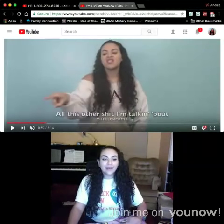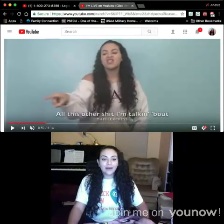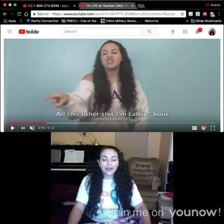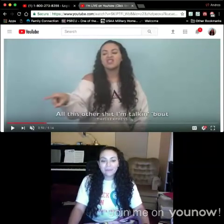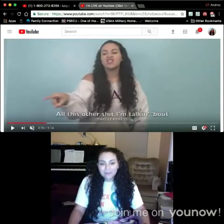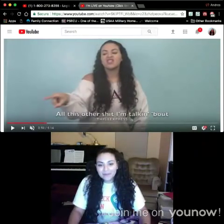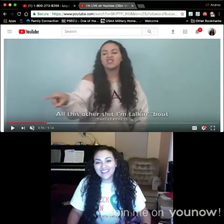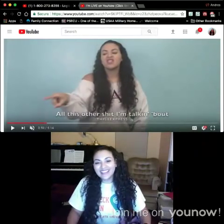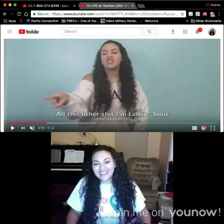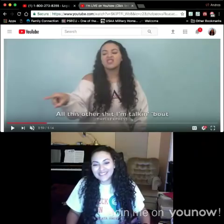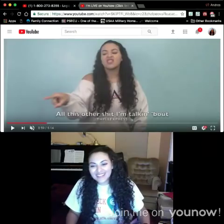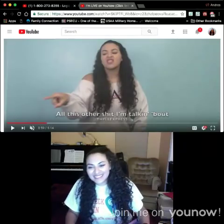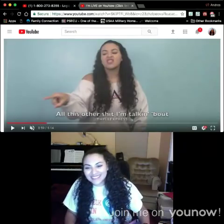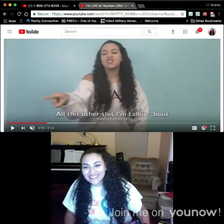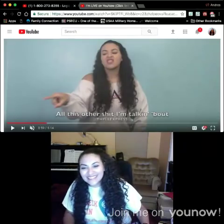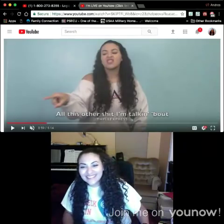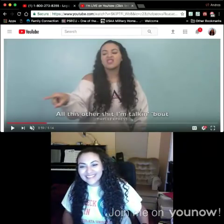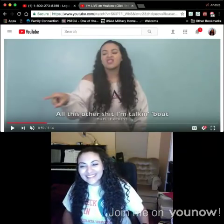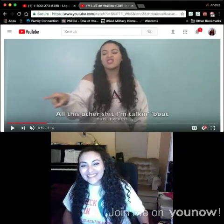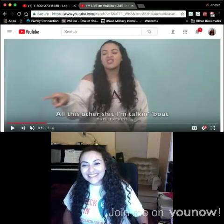Yeah, okay. Then it gets fast.